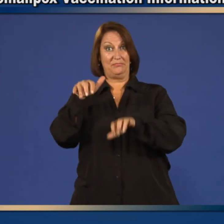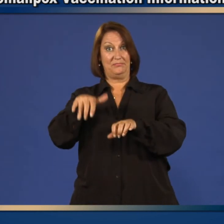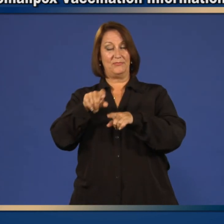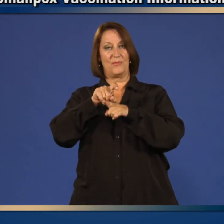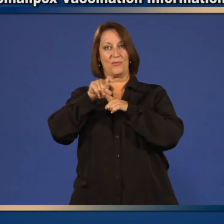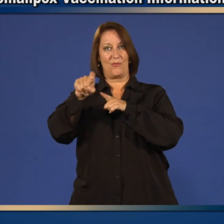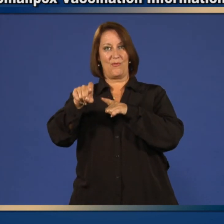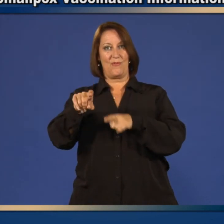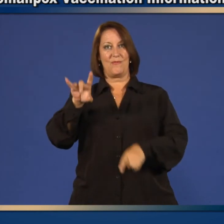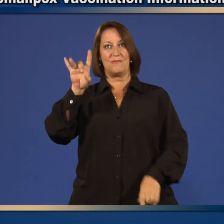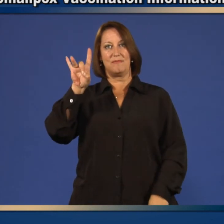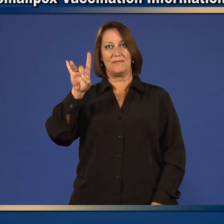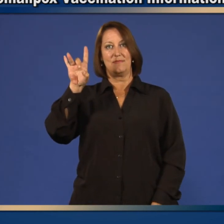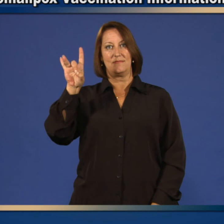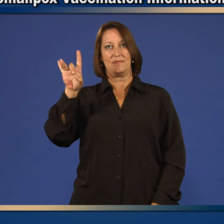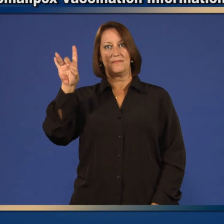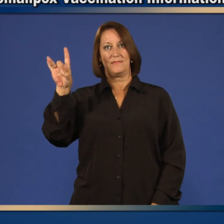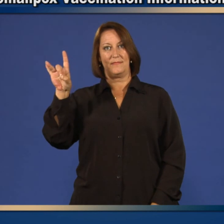or